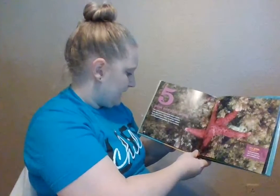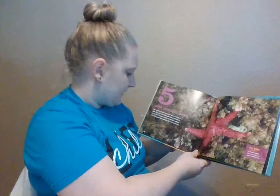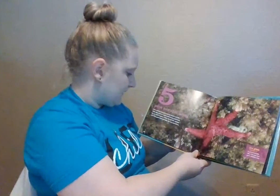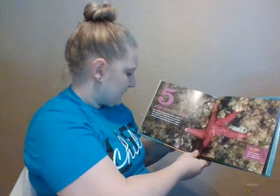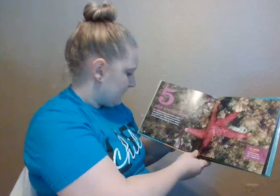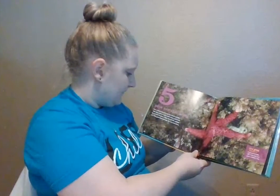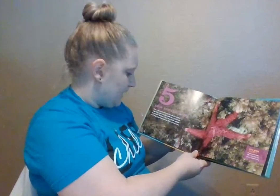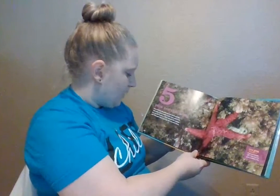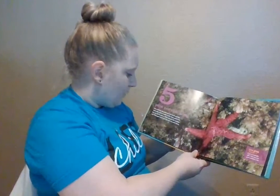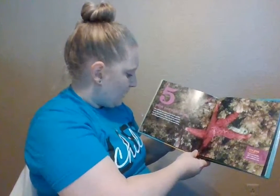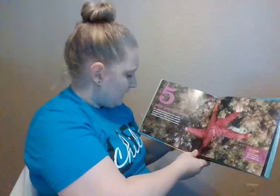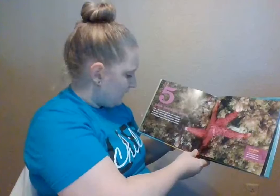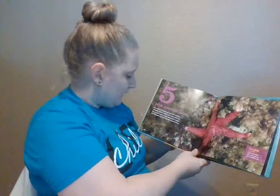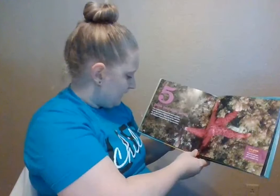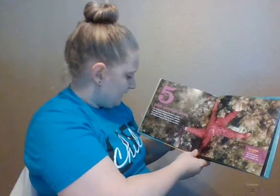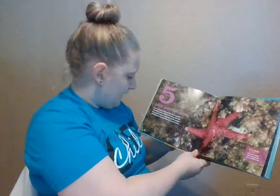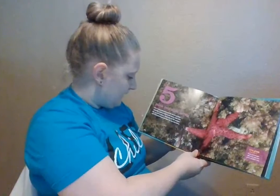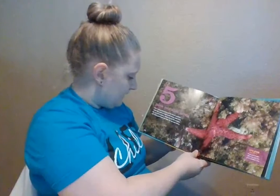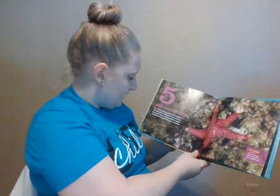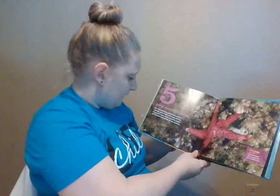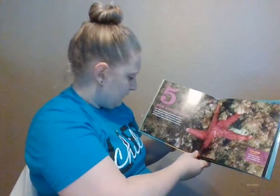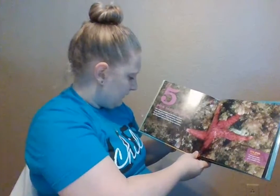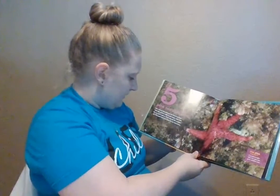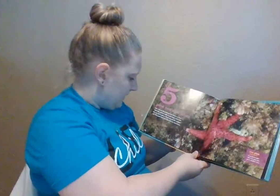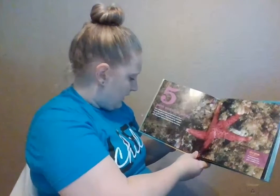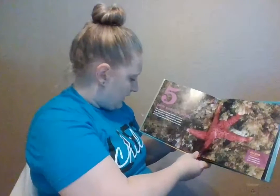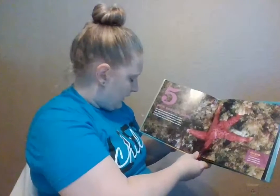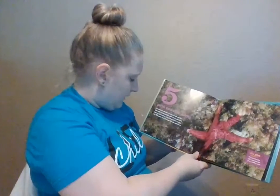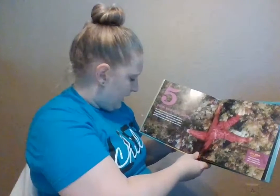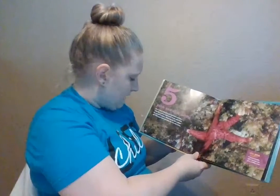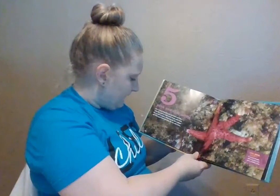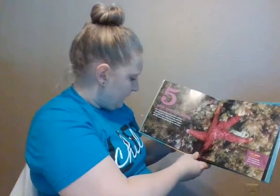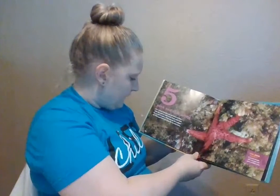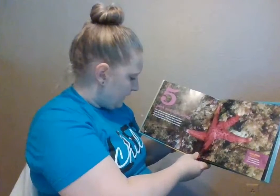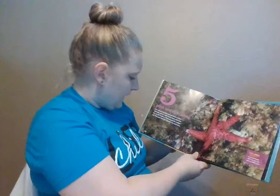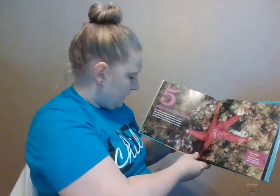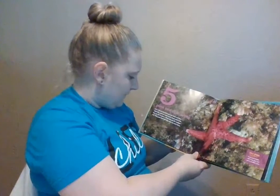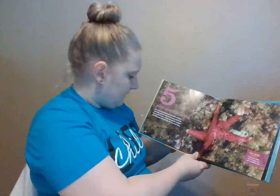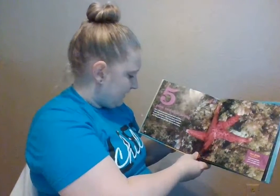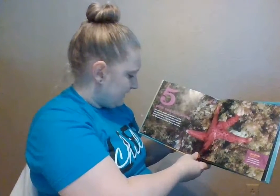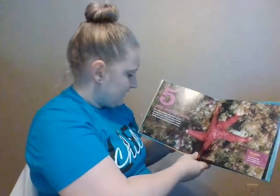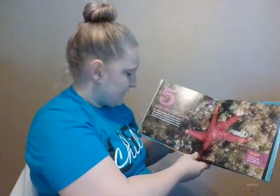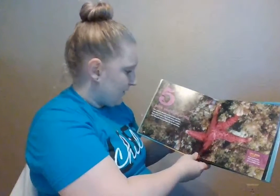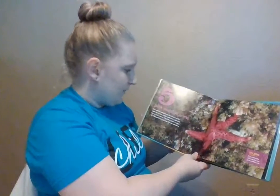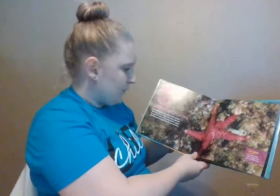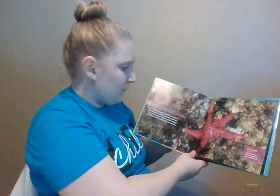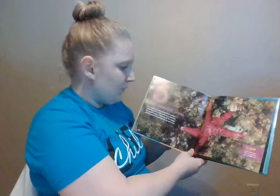place. What else do the suckers do? They grab food and help the sea star move.